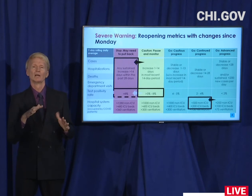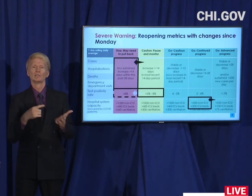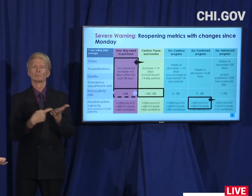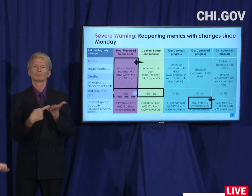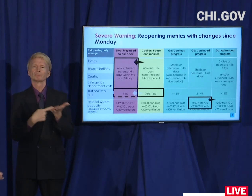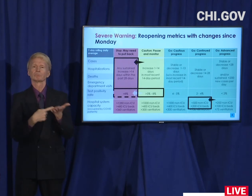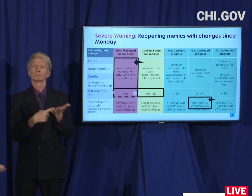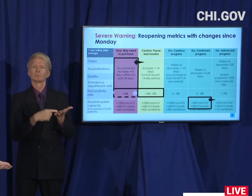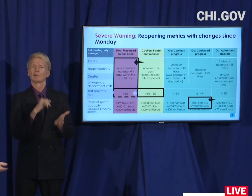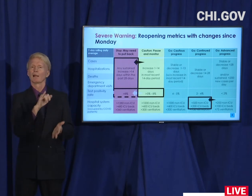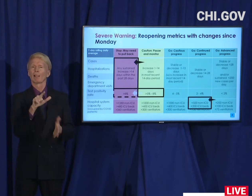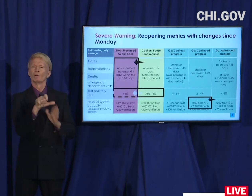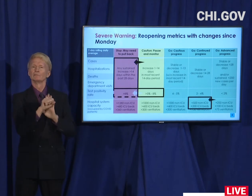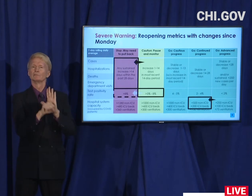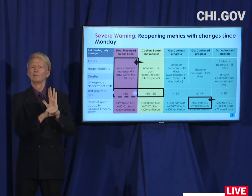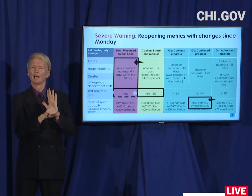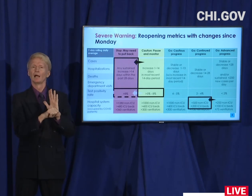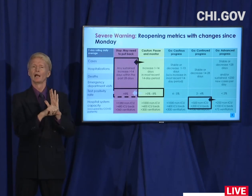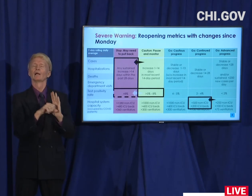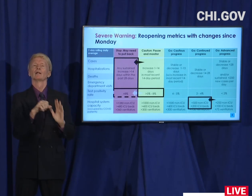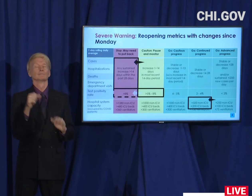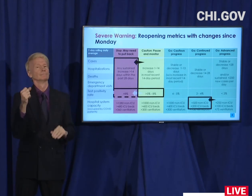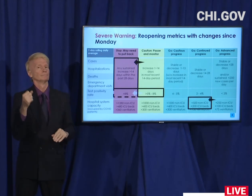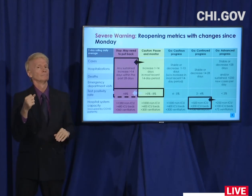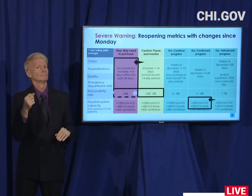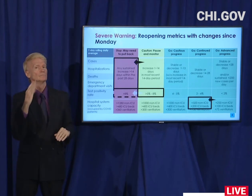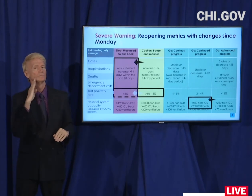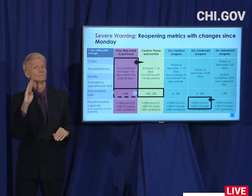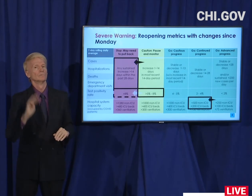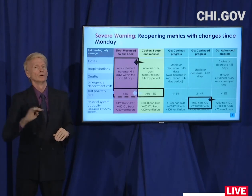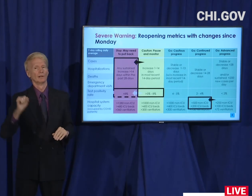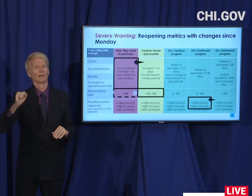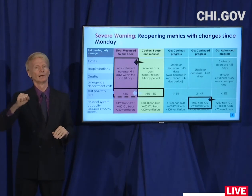with the state, as you heard, we do have the lowest